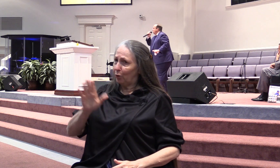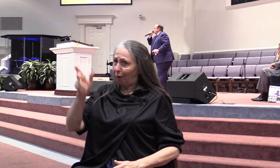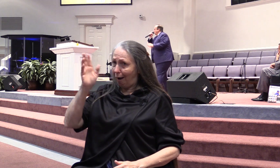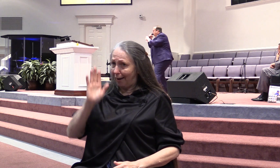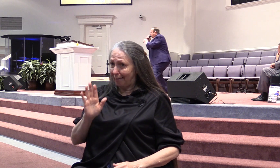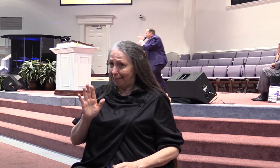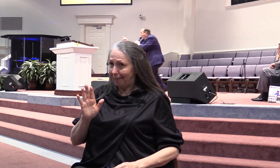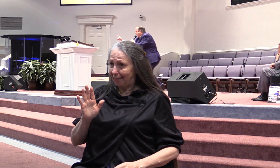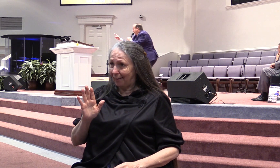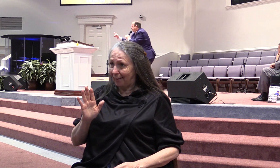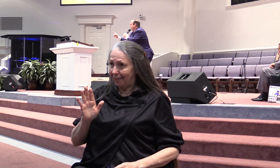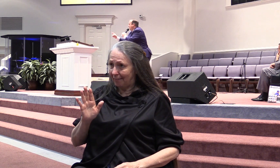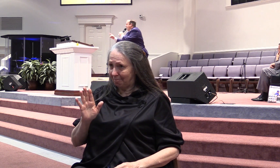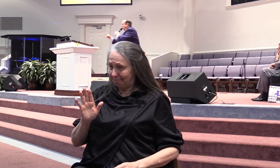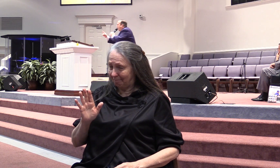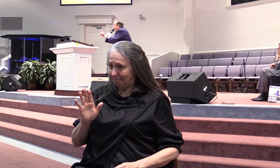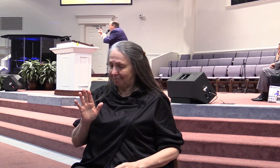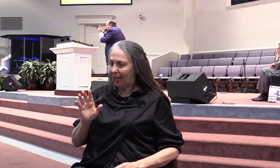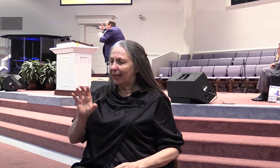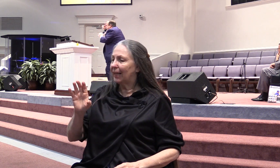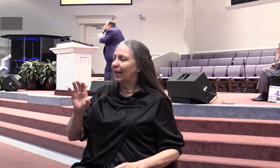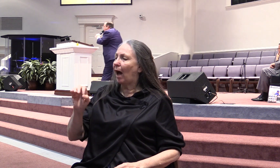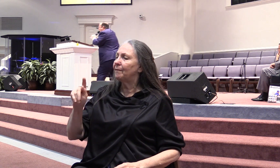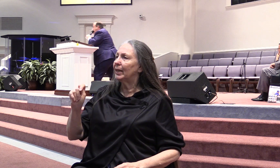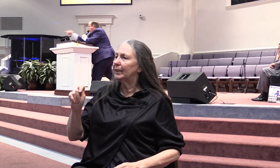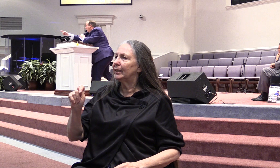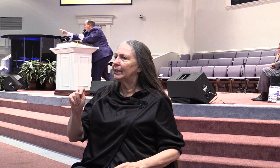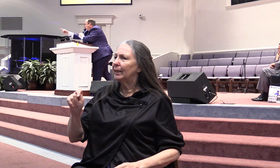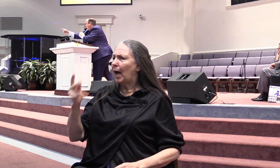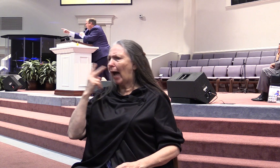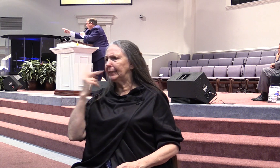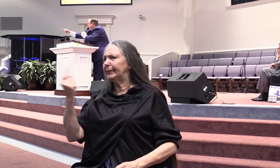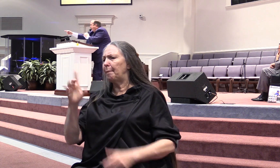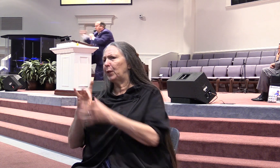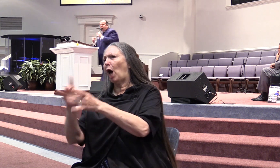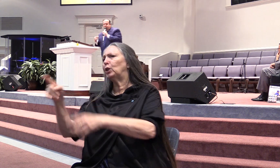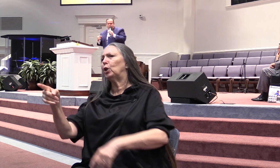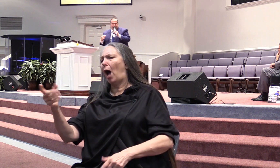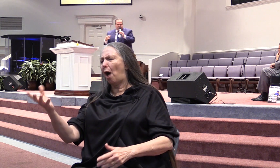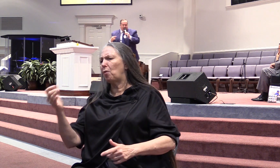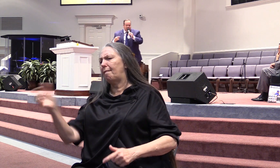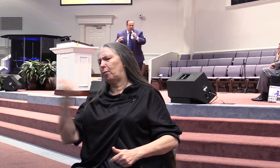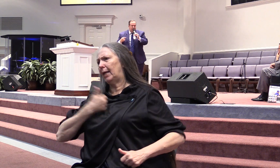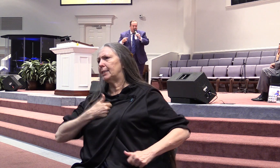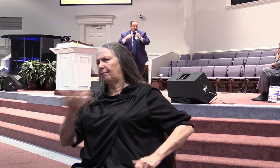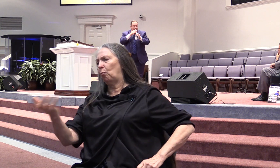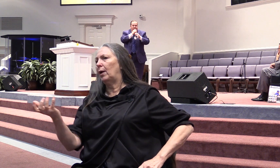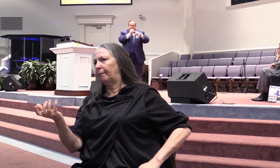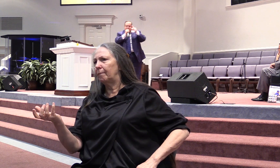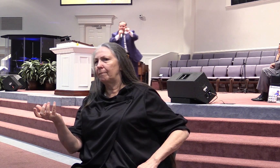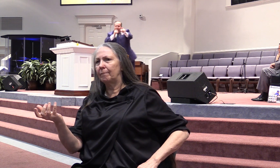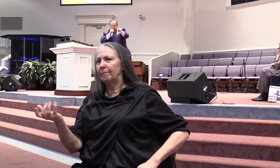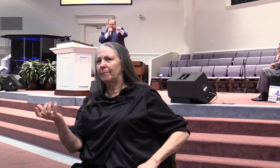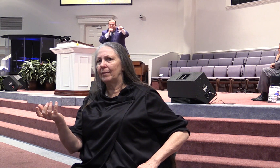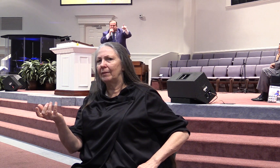You see, coveting is when I look at something that belongs to you And I want it for myself.